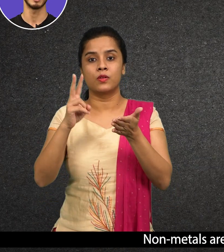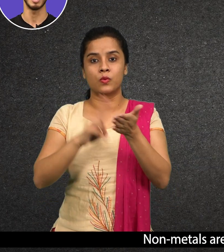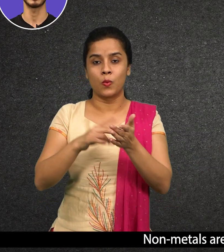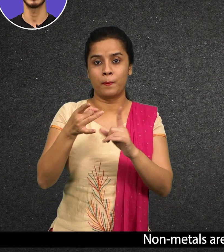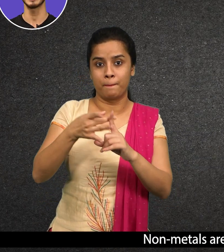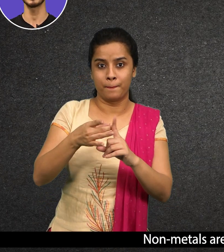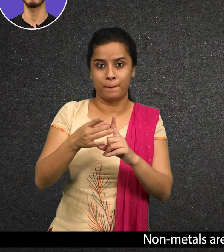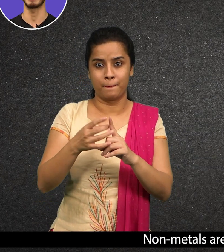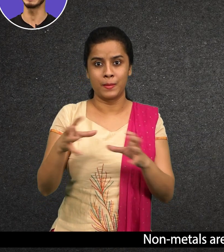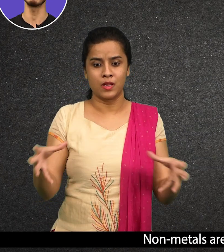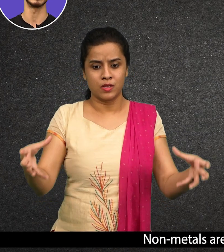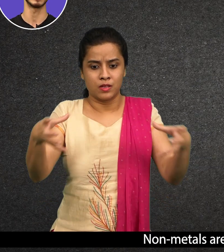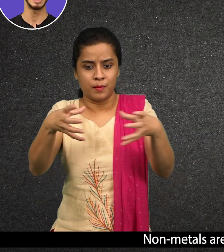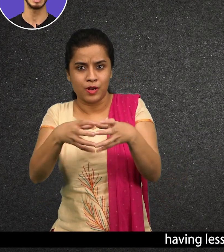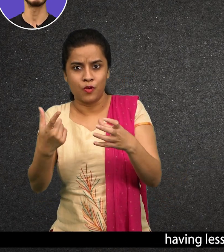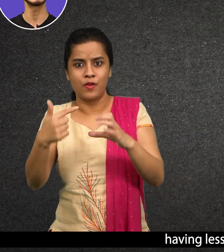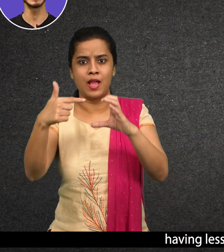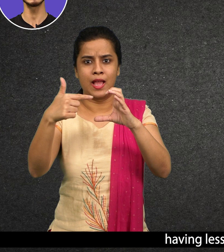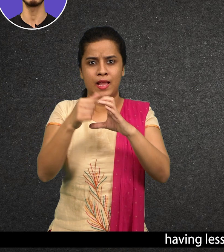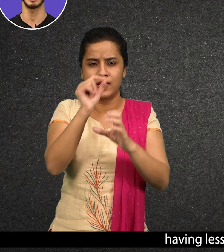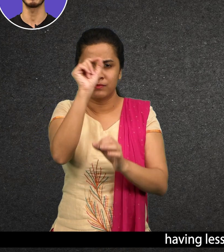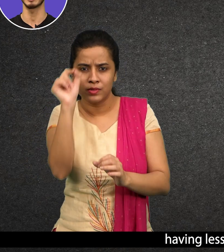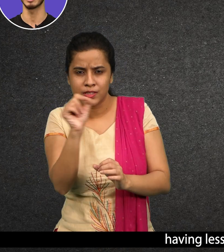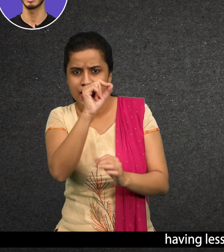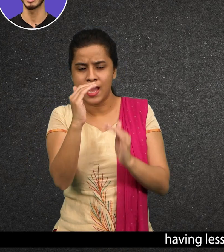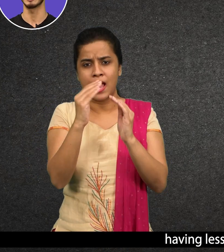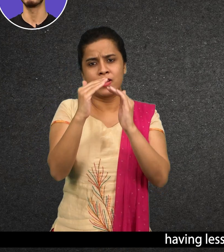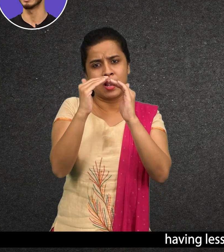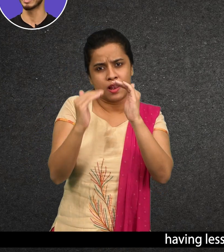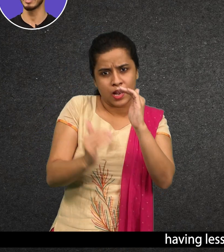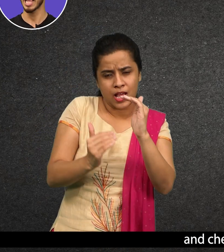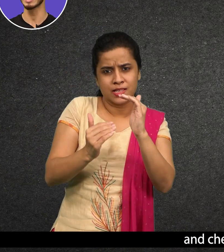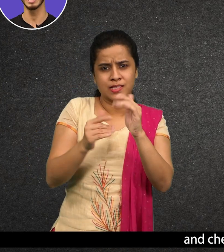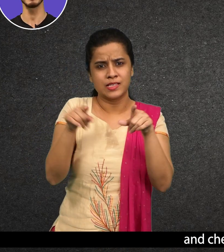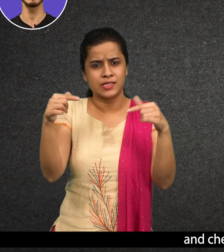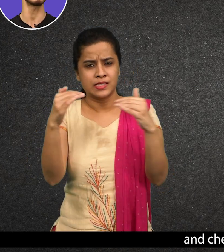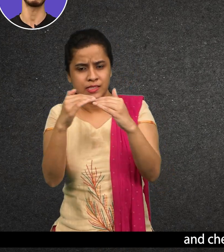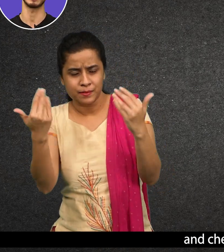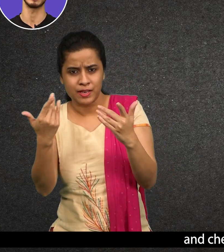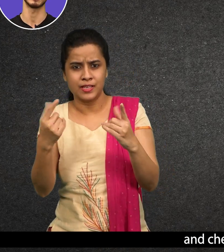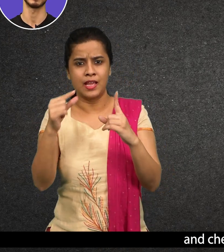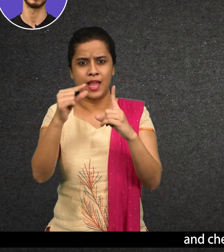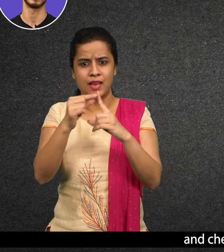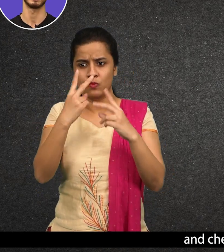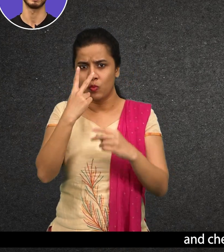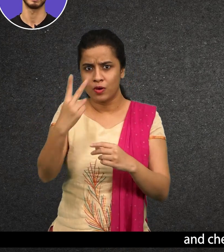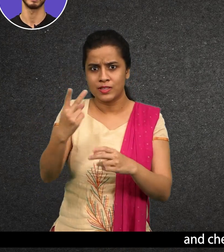Non-metals are a collection of elements having less similarity in physical and chemical